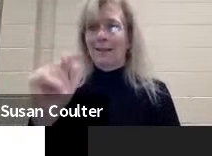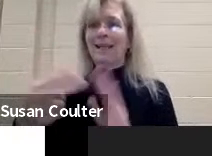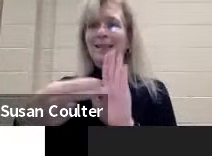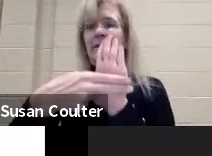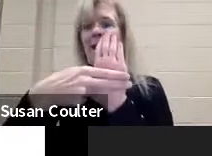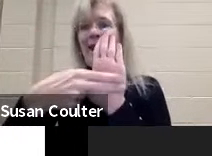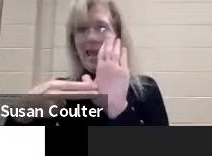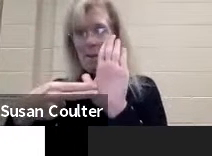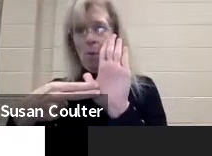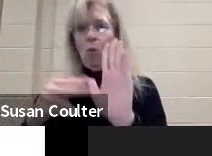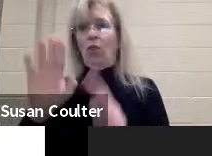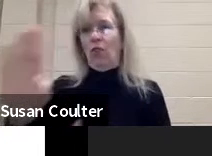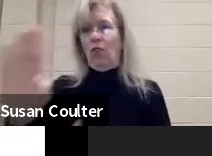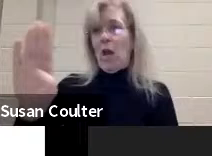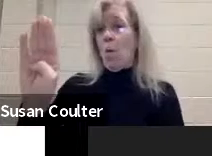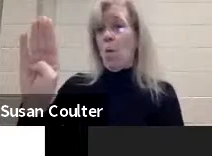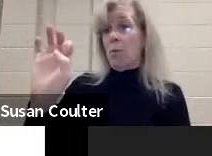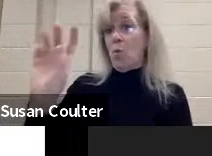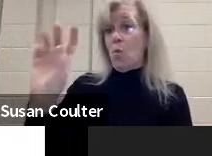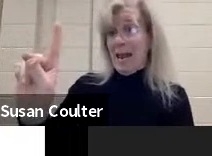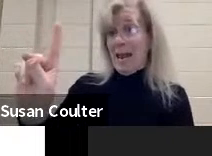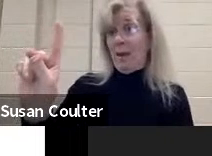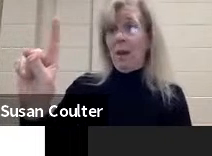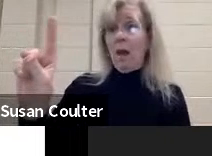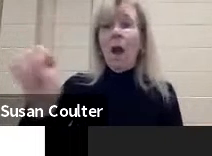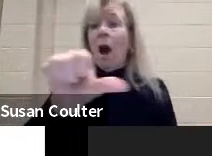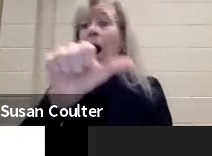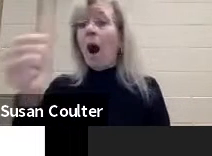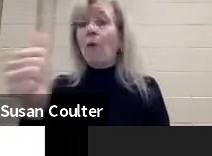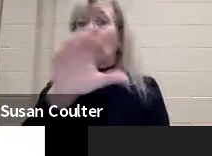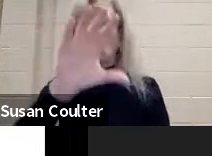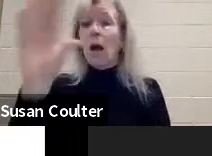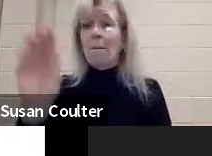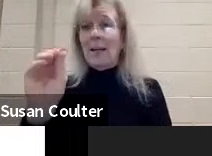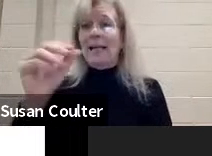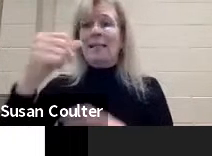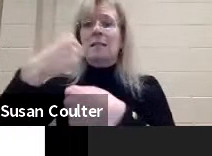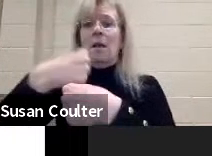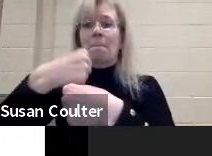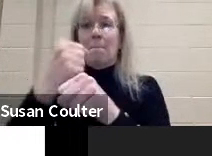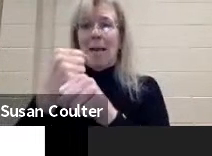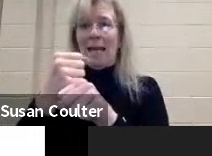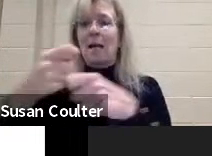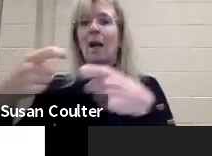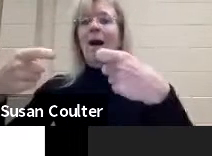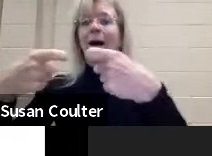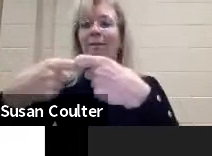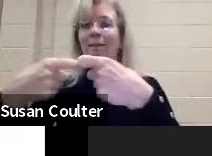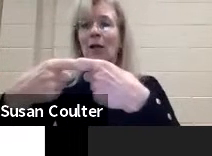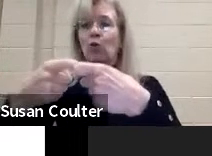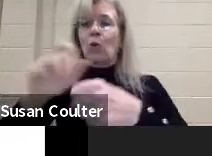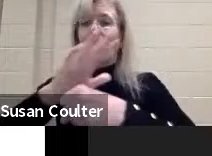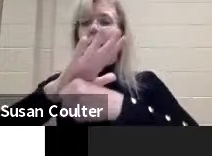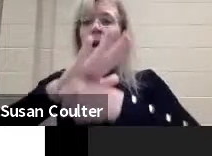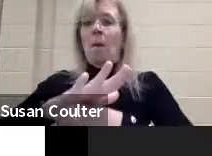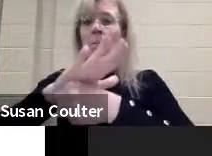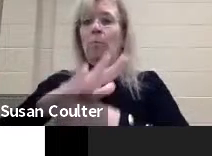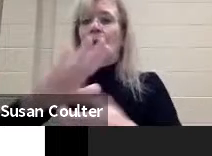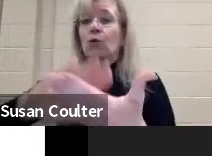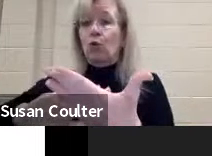Pot is labeled their brand. Other companies make